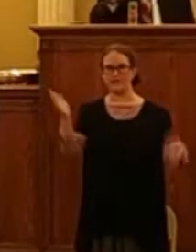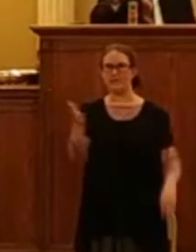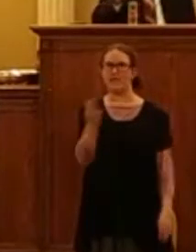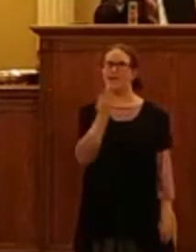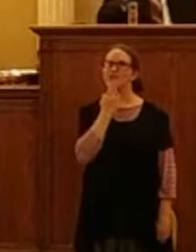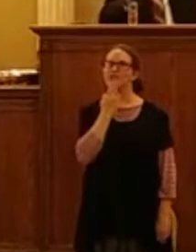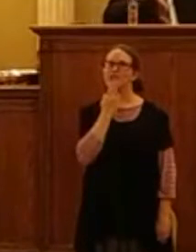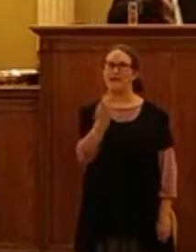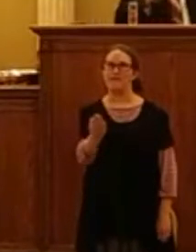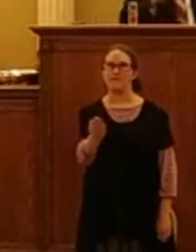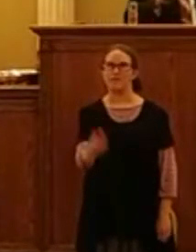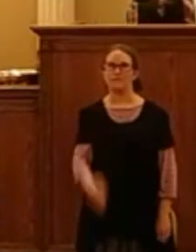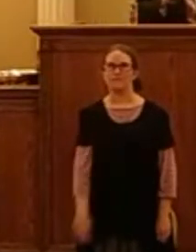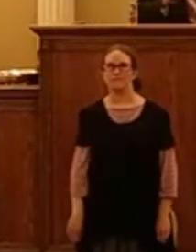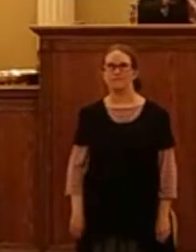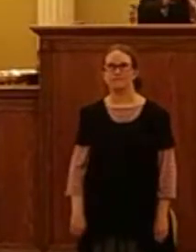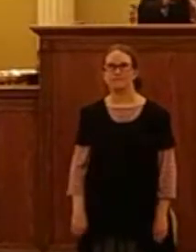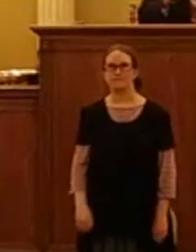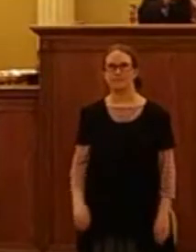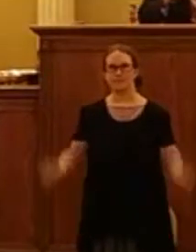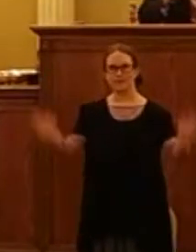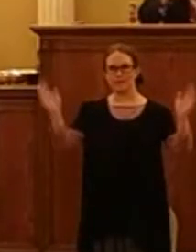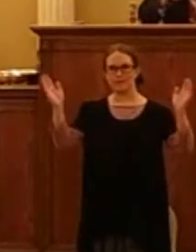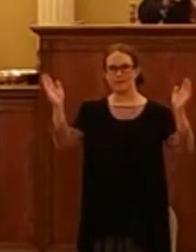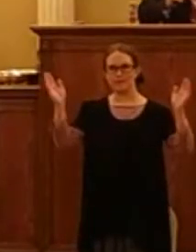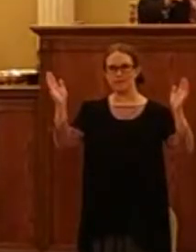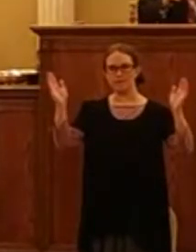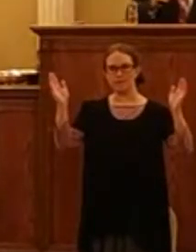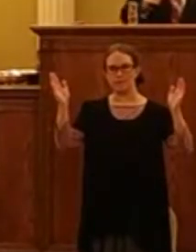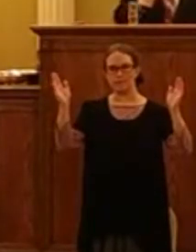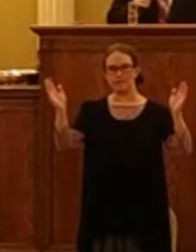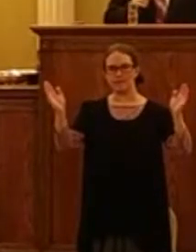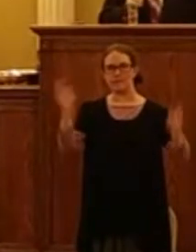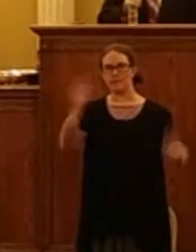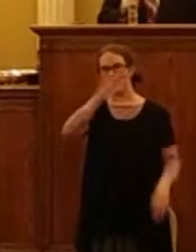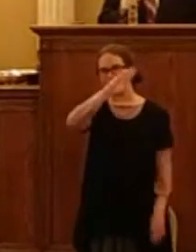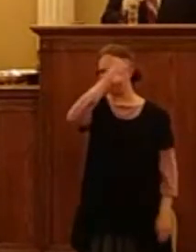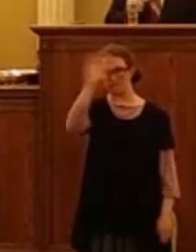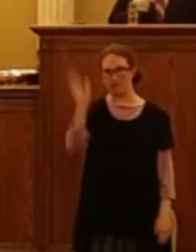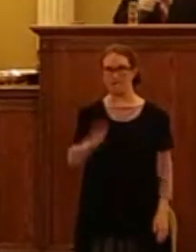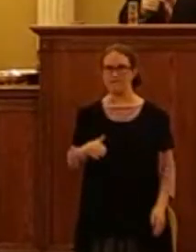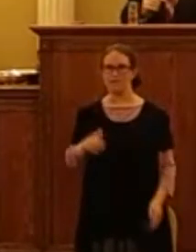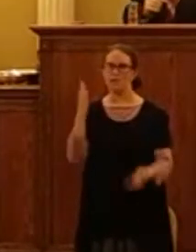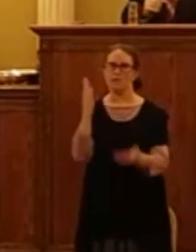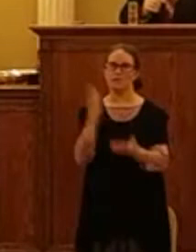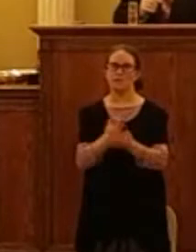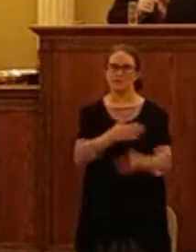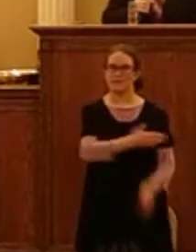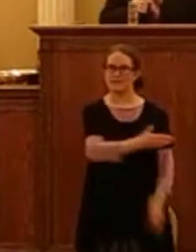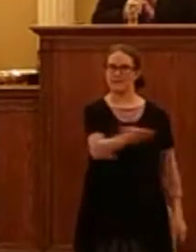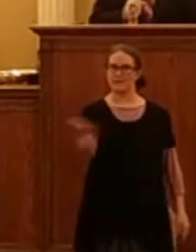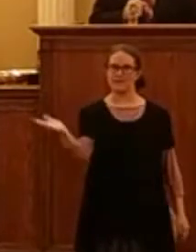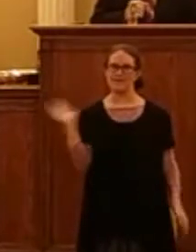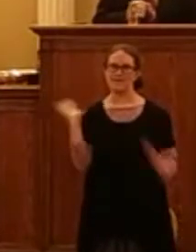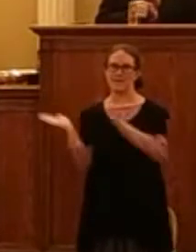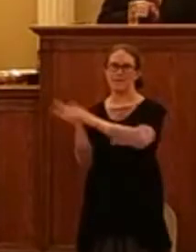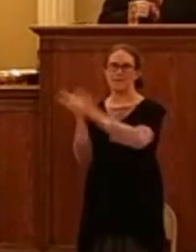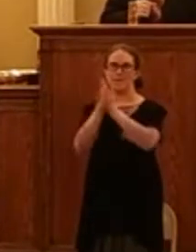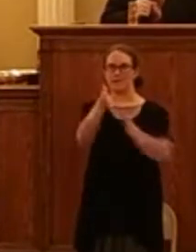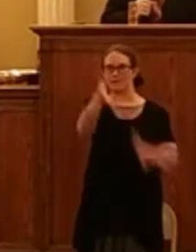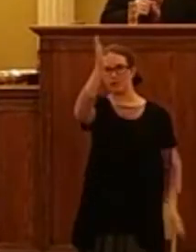aren't you thankful that He never gives up on us? Praise